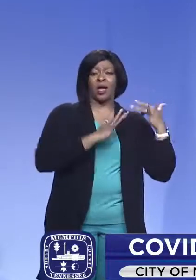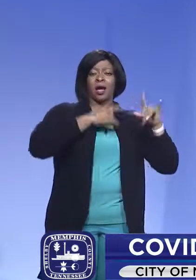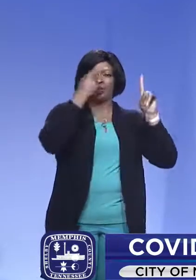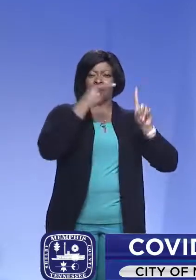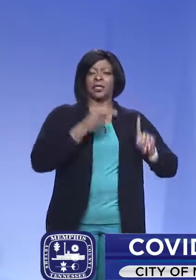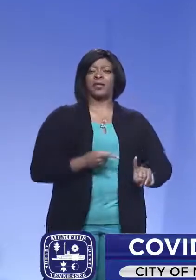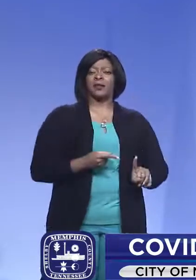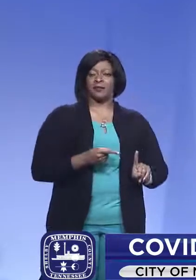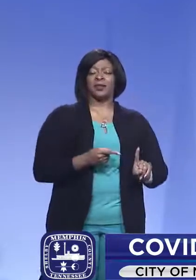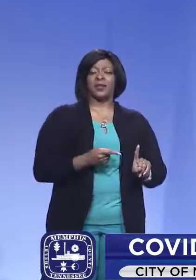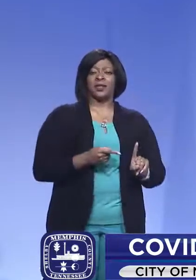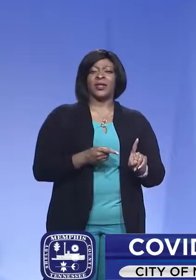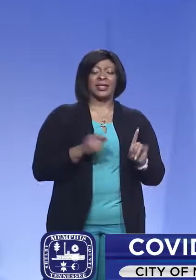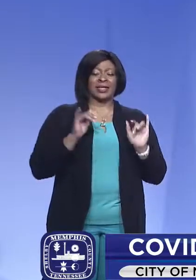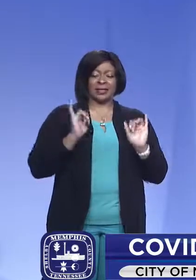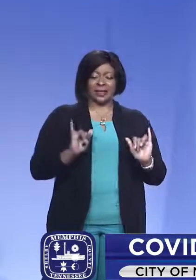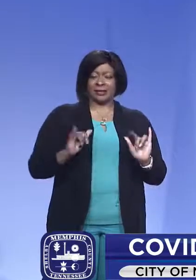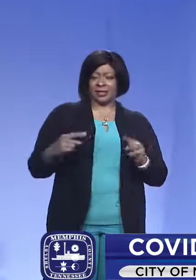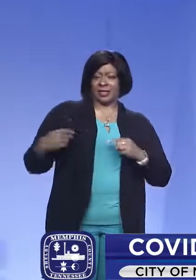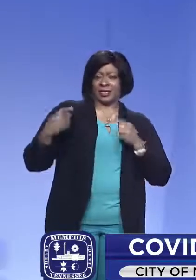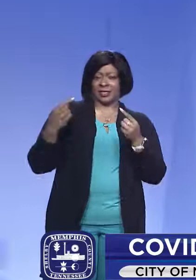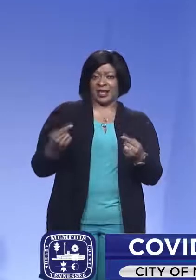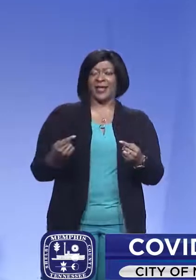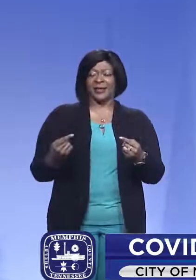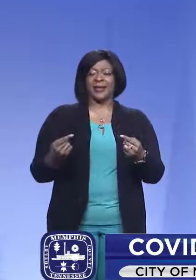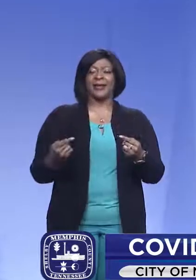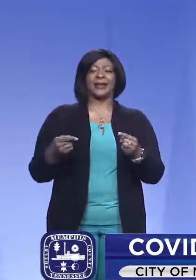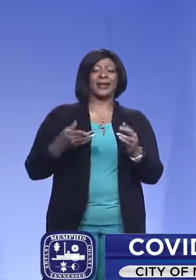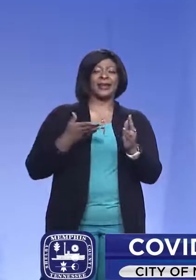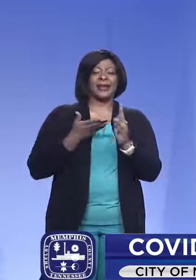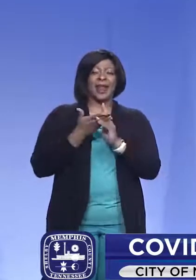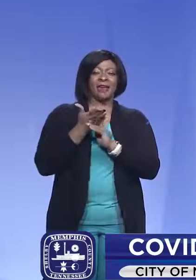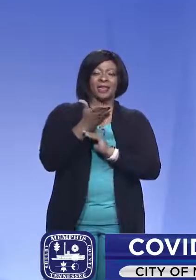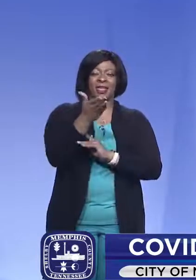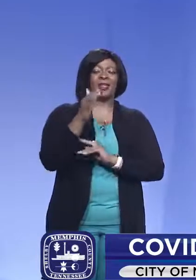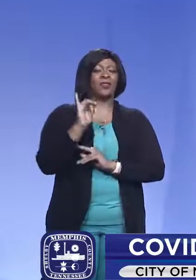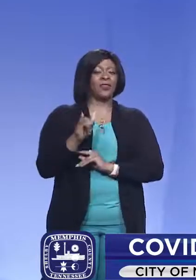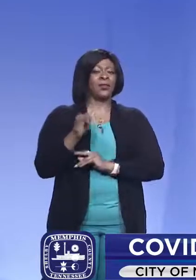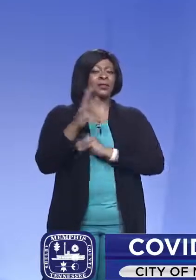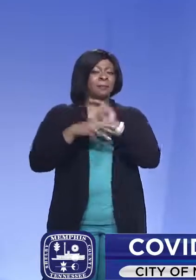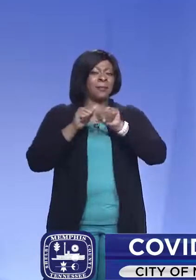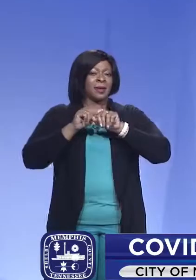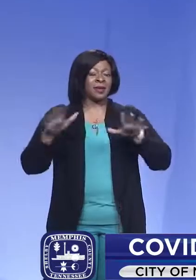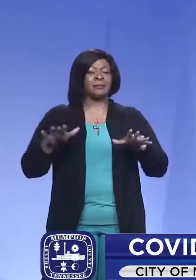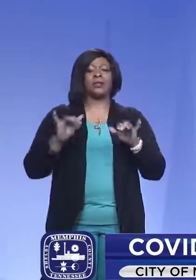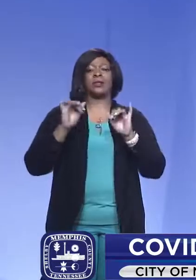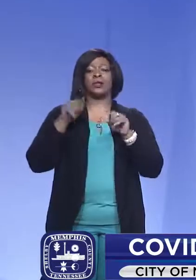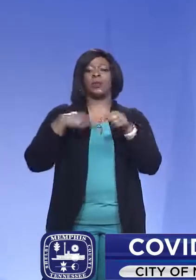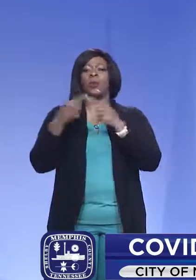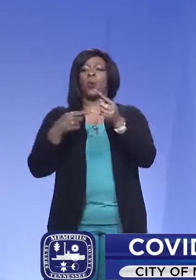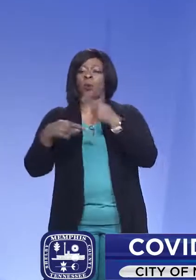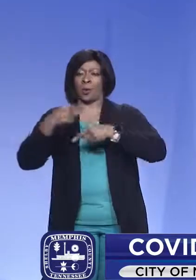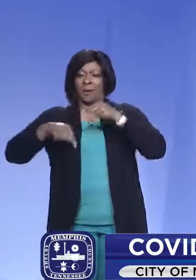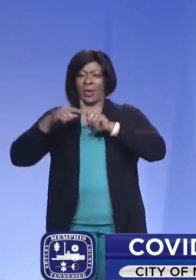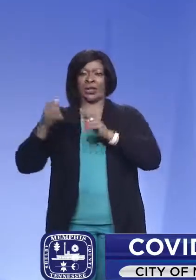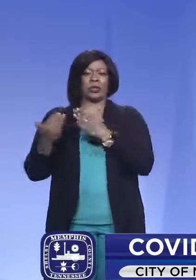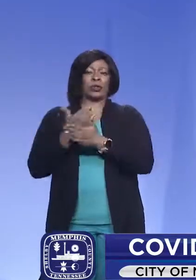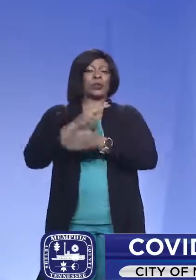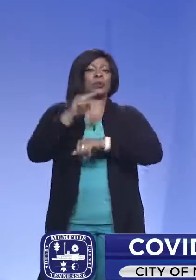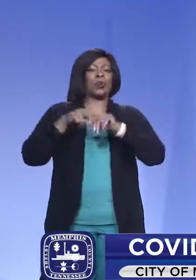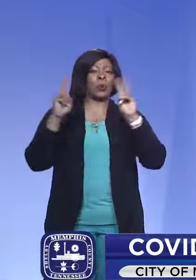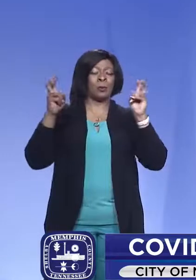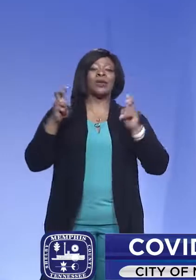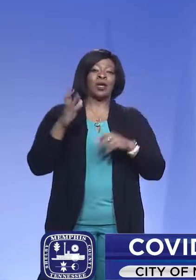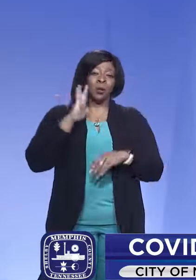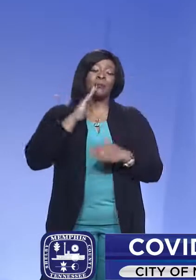has been, and it remains to this day, to navigate the pandemic so that we're able to return to a new normal, and make no mistake, it will